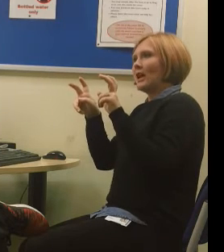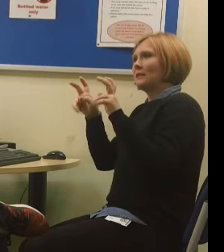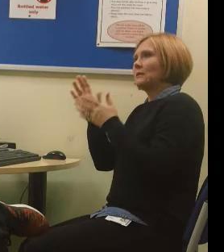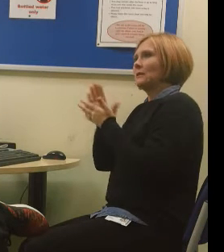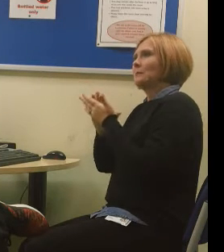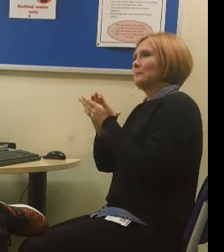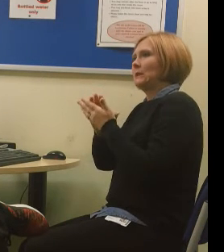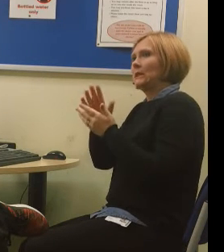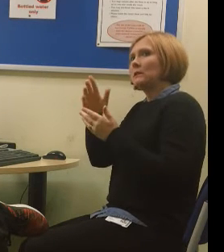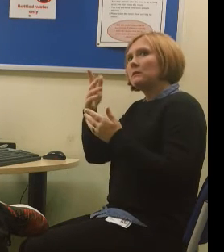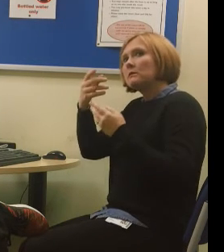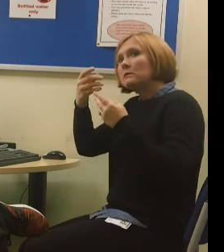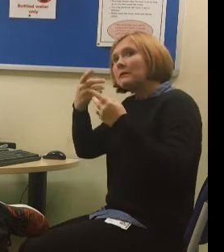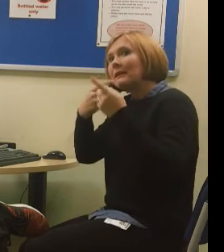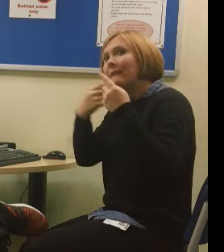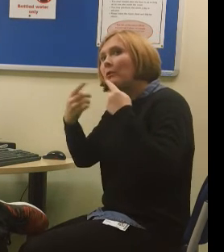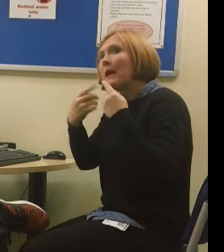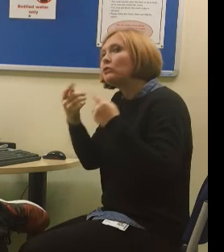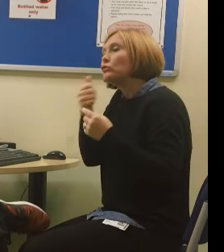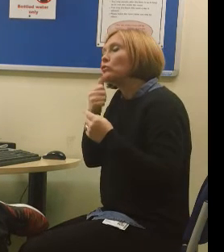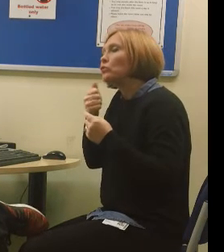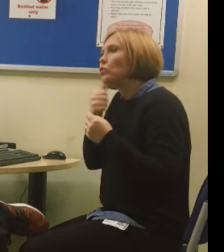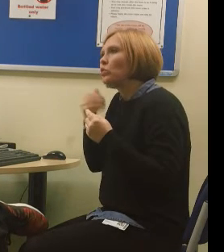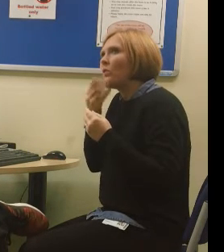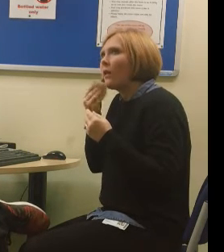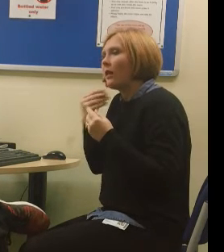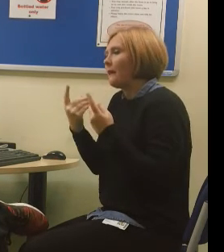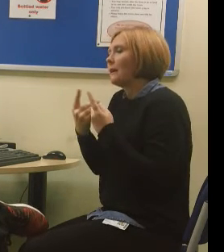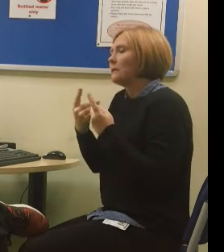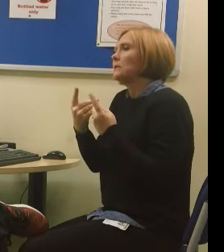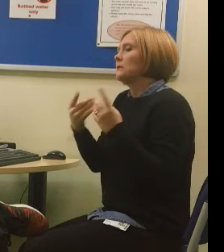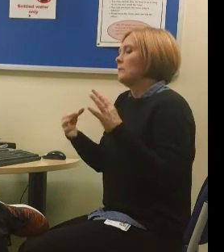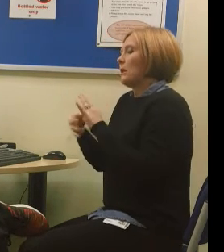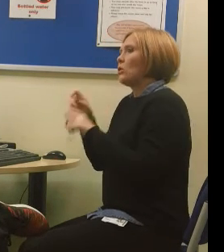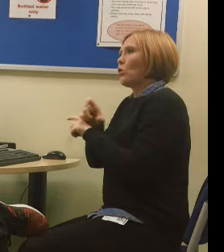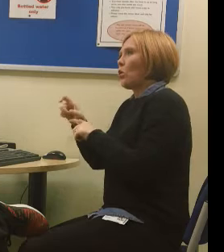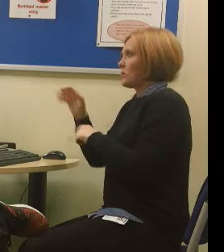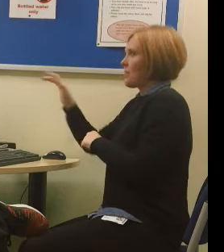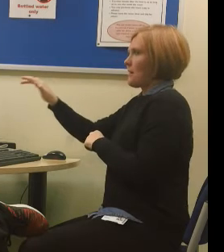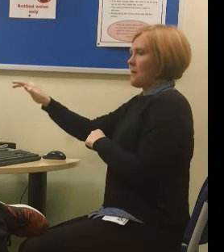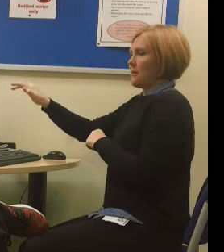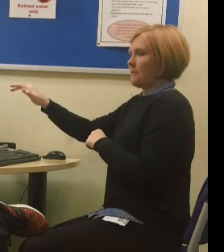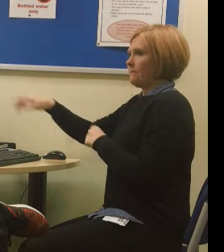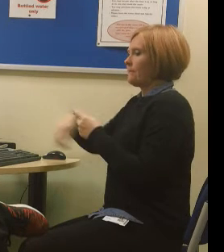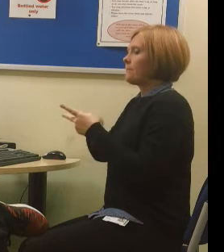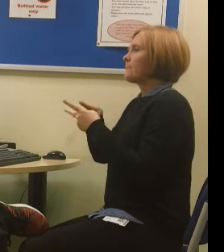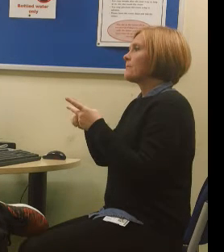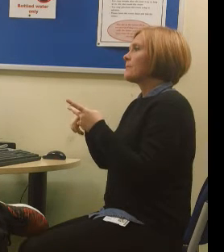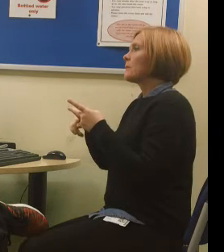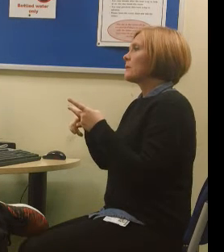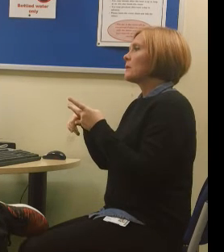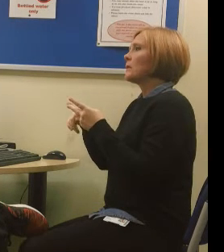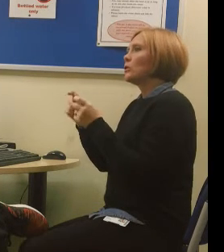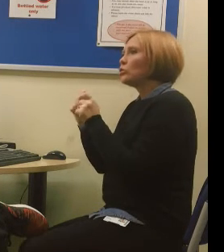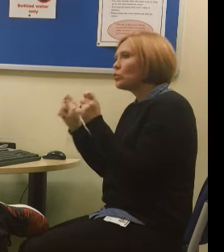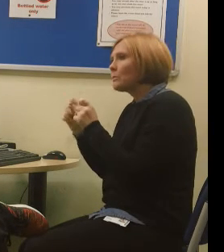course, e-books and encyclopedias, and newspapers and magazines. You can